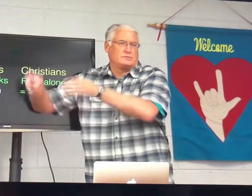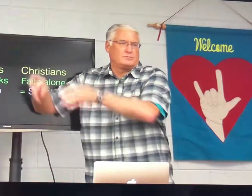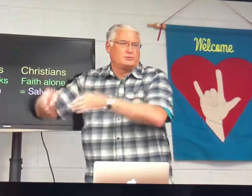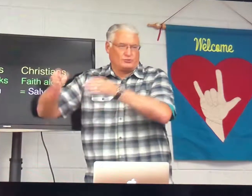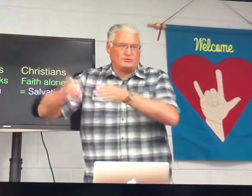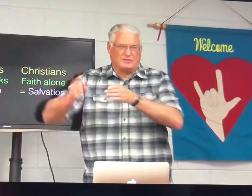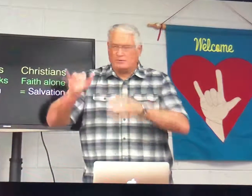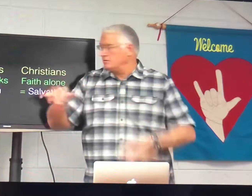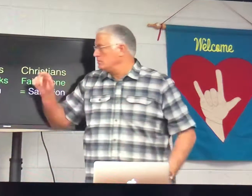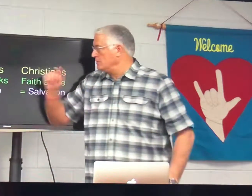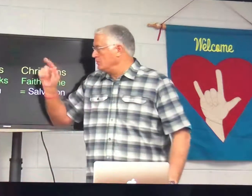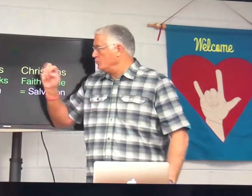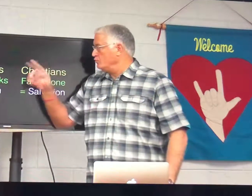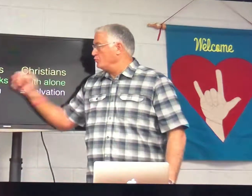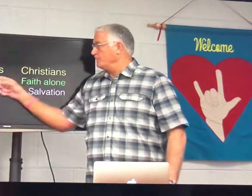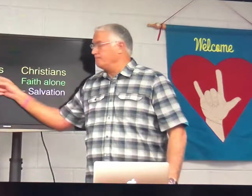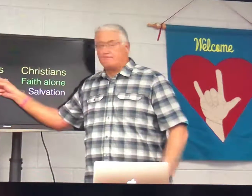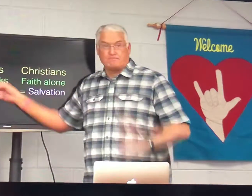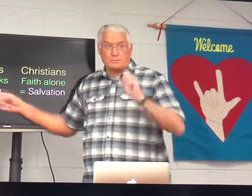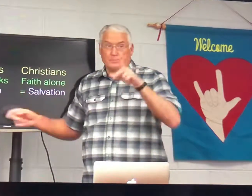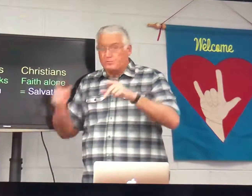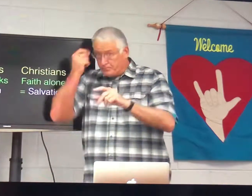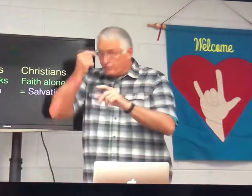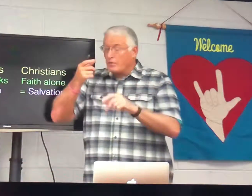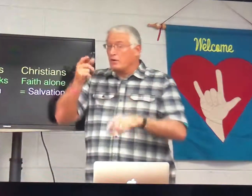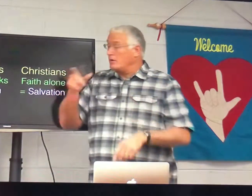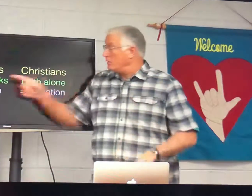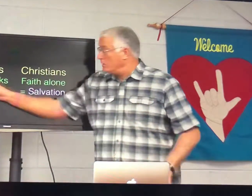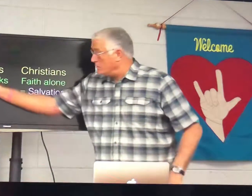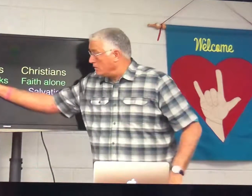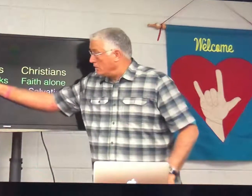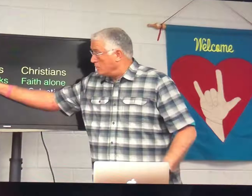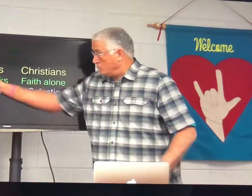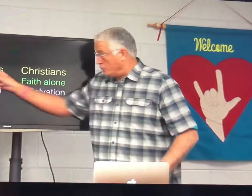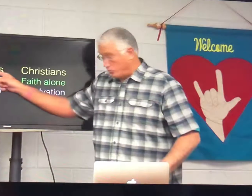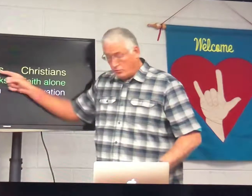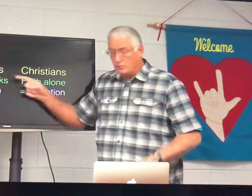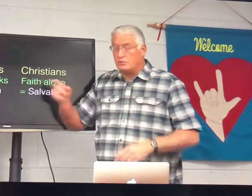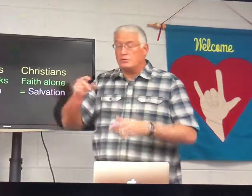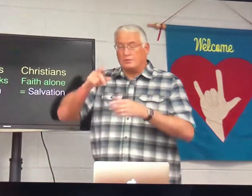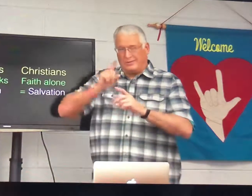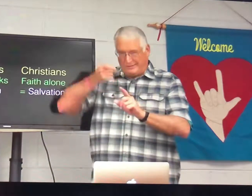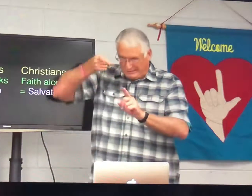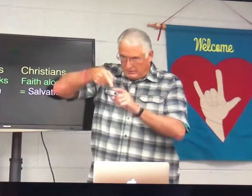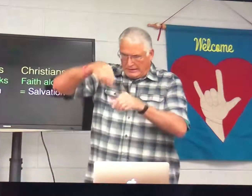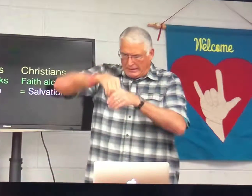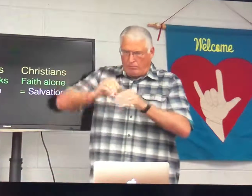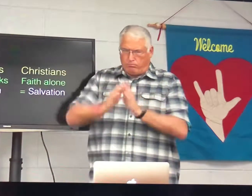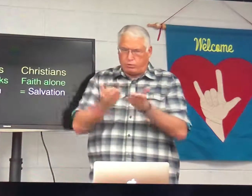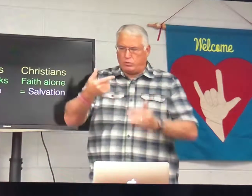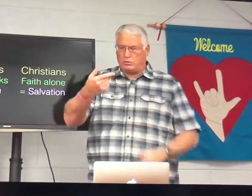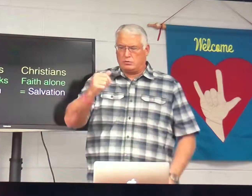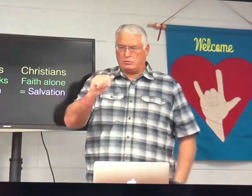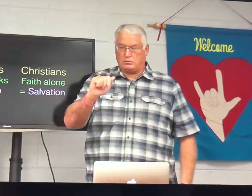year, dividing 6 games here at Camden Yards, right down the middle, 3 wins and 3